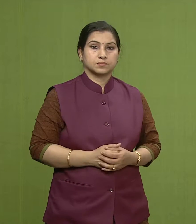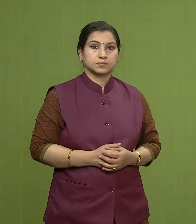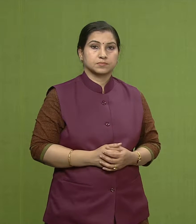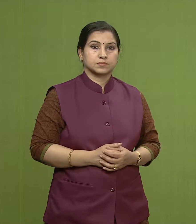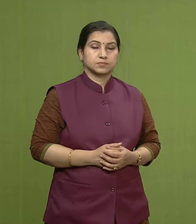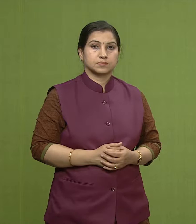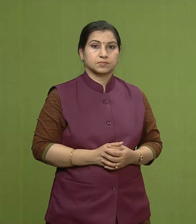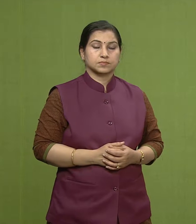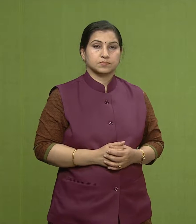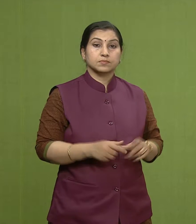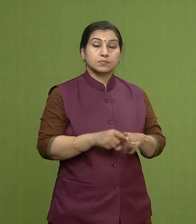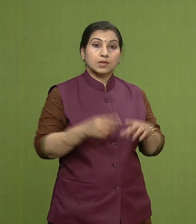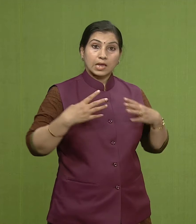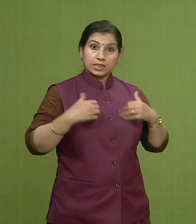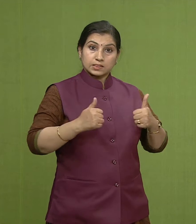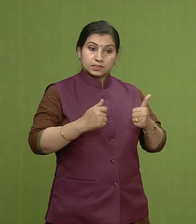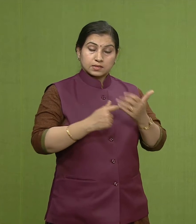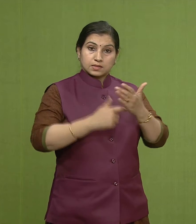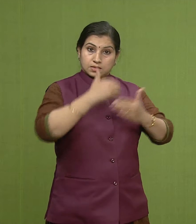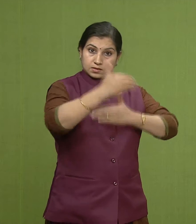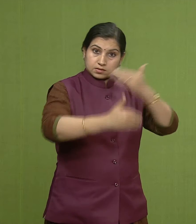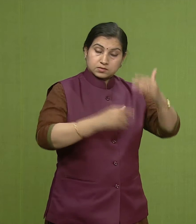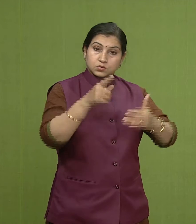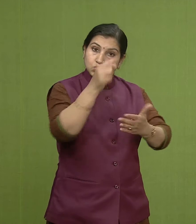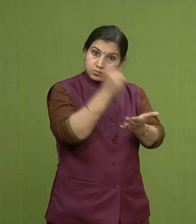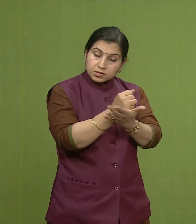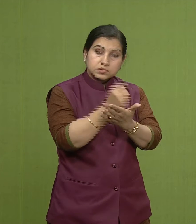For a healthy relationship, you need to understand your parents.